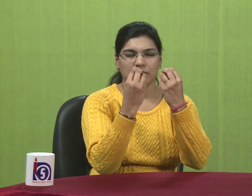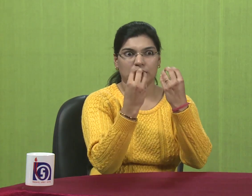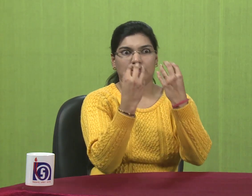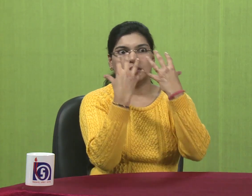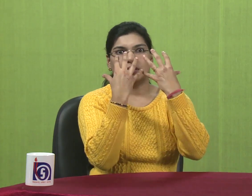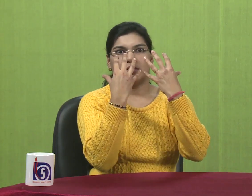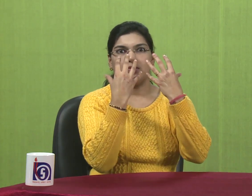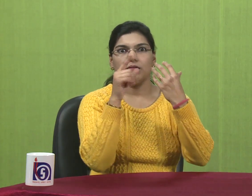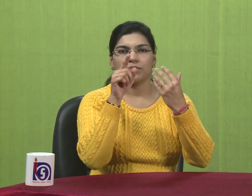text highlighter.